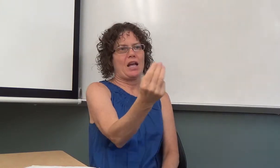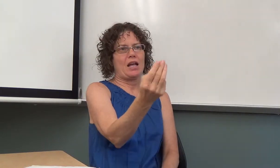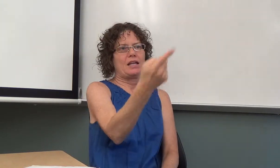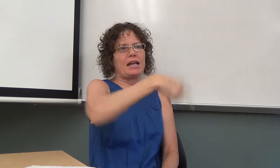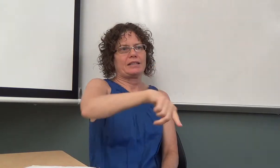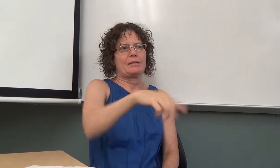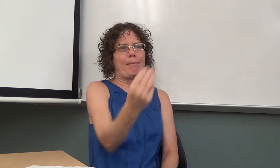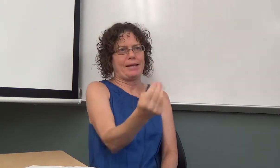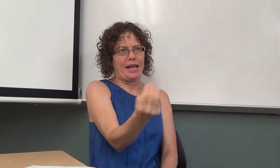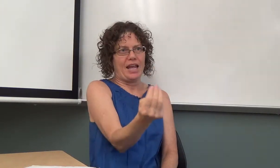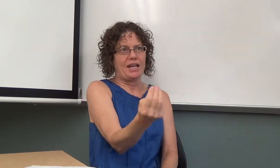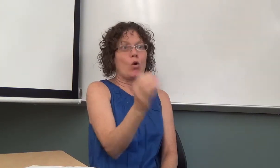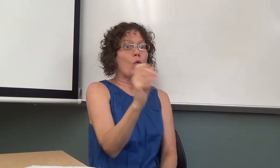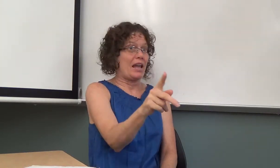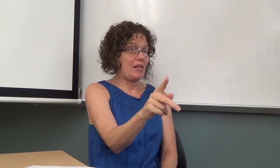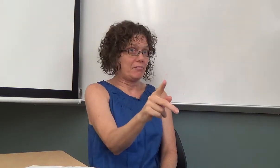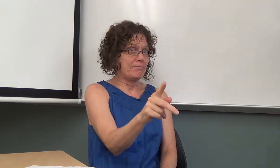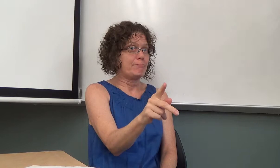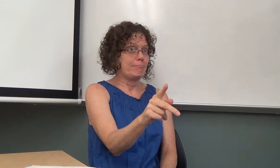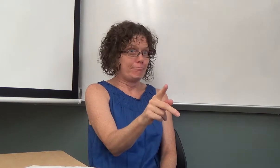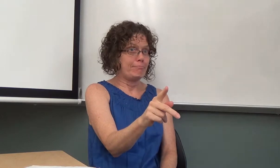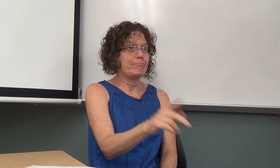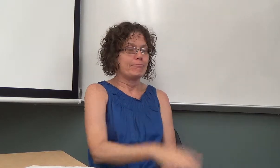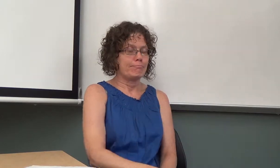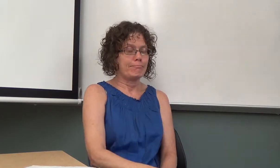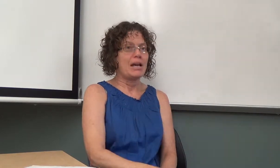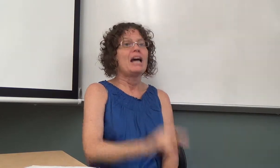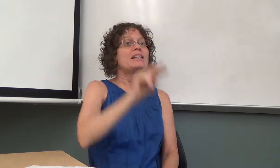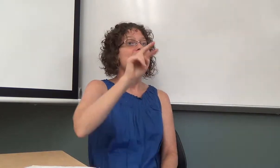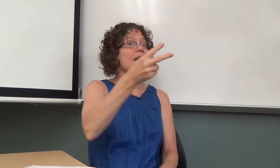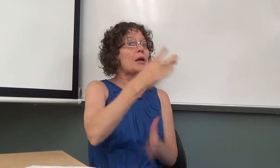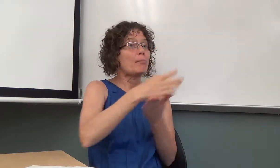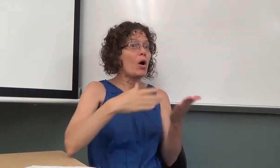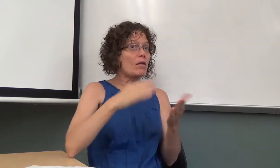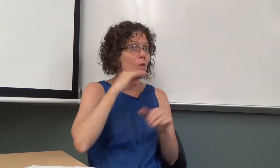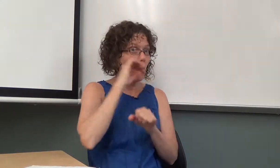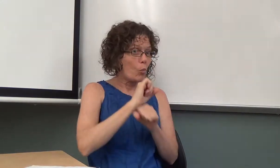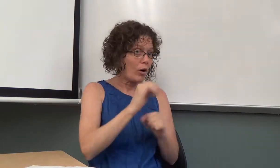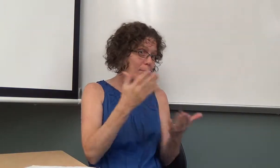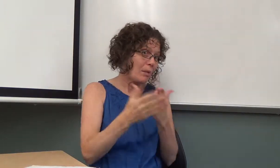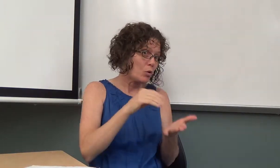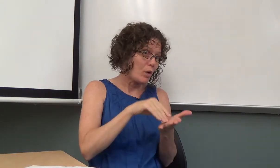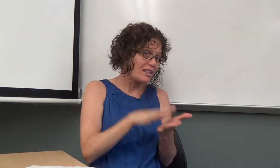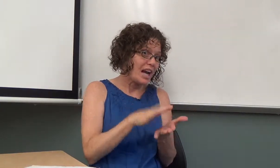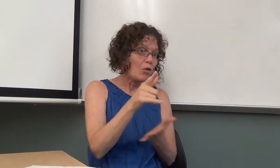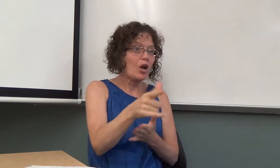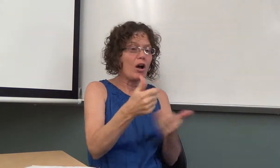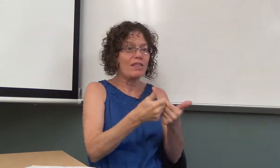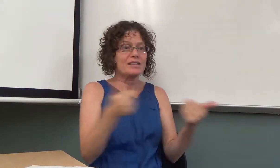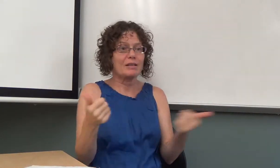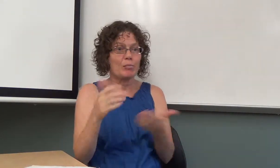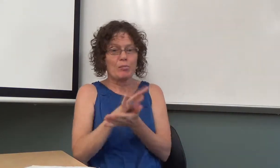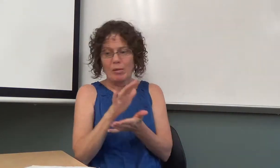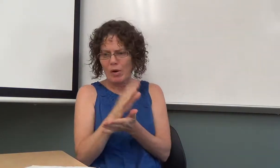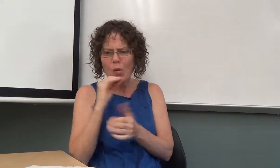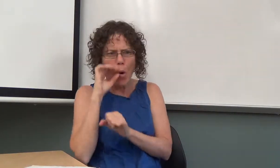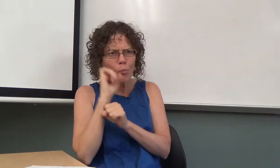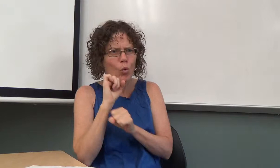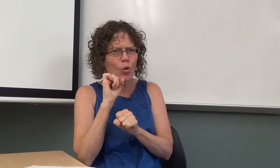Okay? Now, the second part you might want to write down on that homework piece of paper. Notice there's all that blank space at the